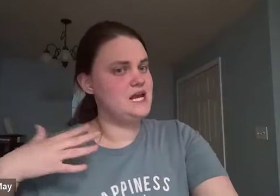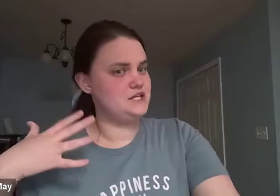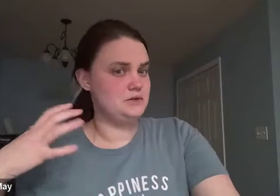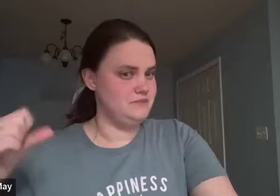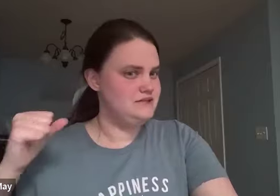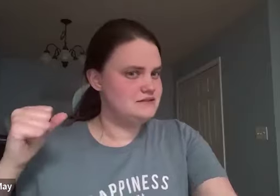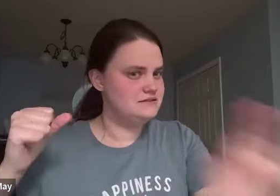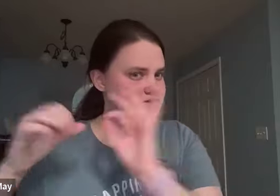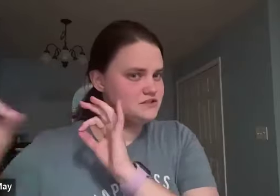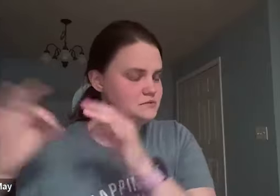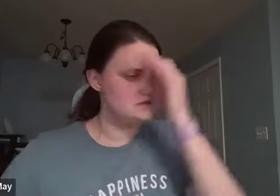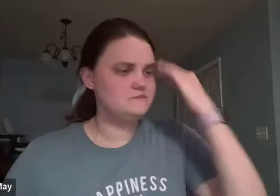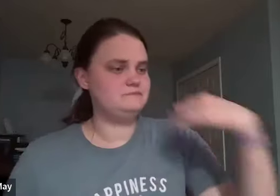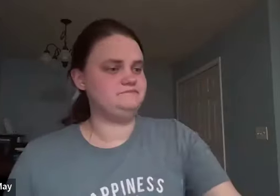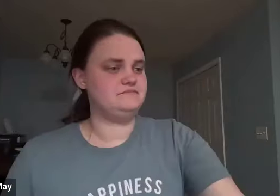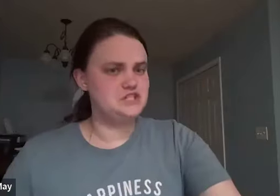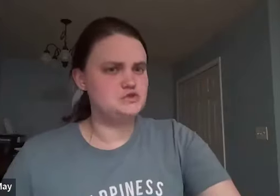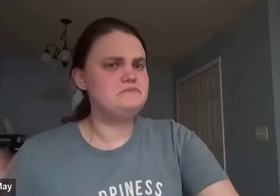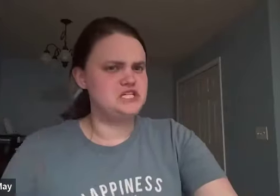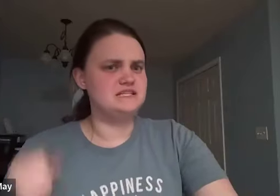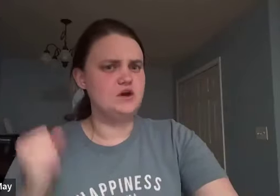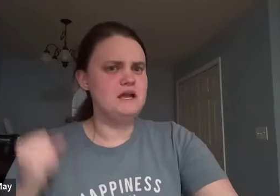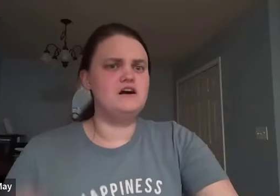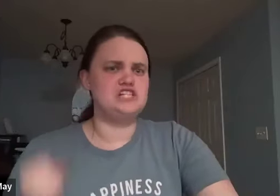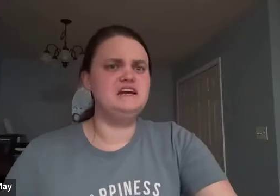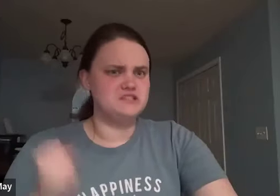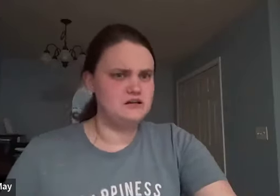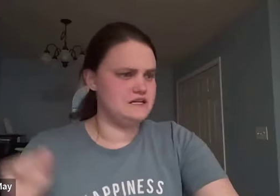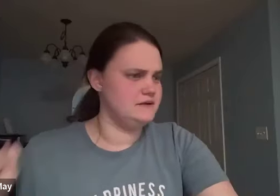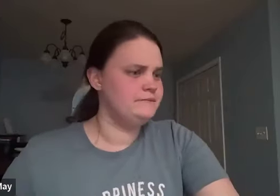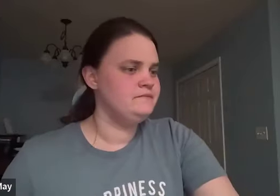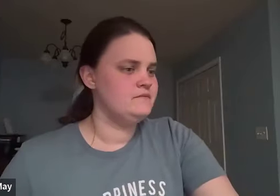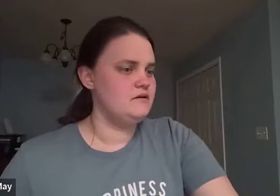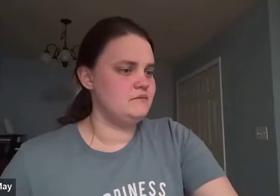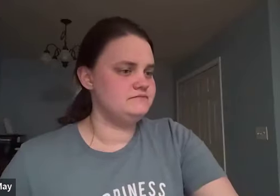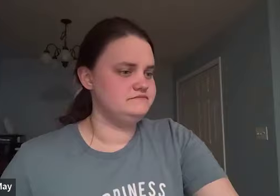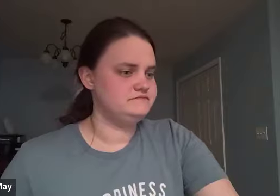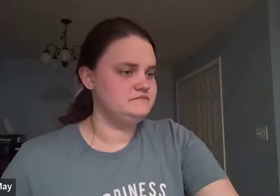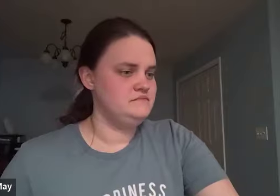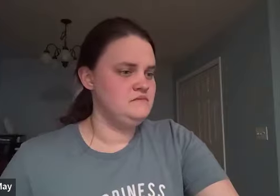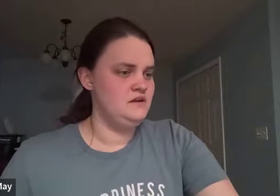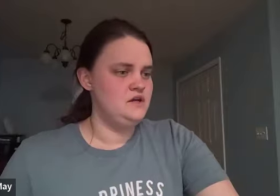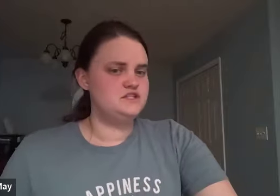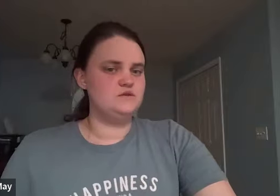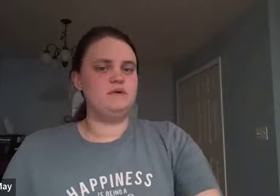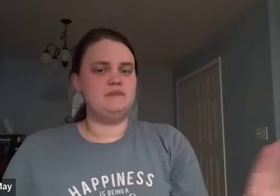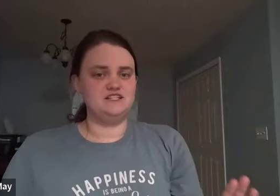extra meat descriptions. Oh my gosh, I cannot talk tonight. Okay. So we went back